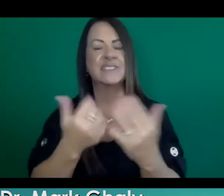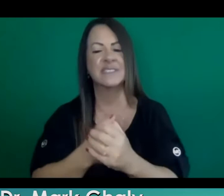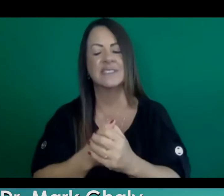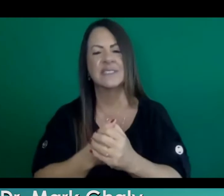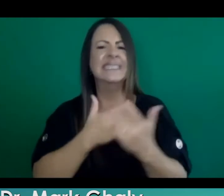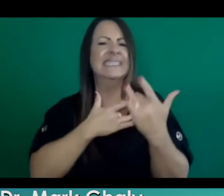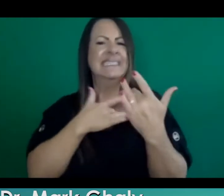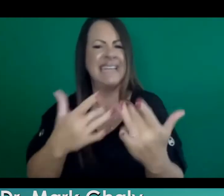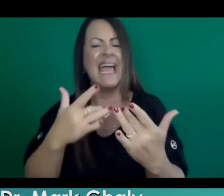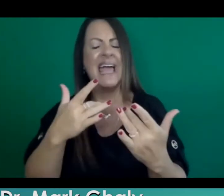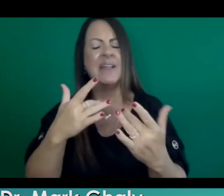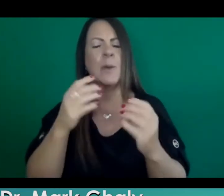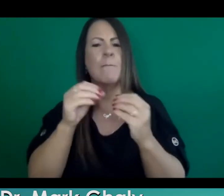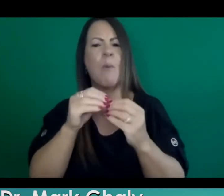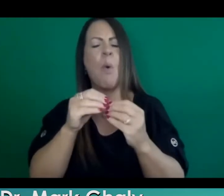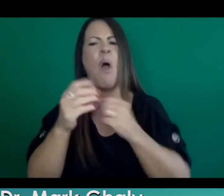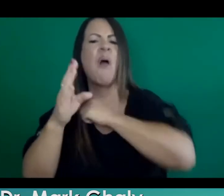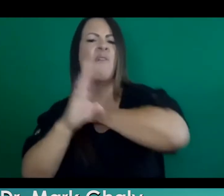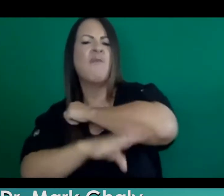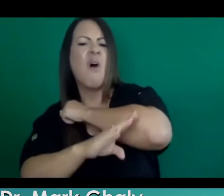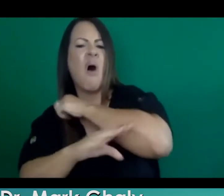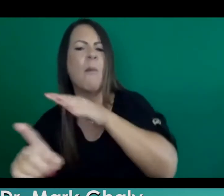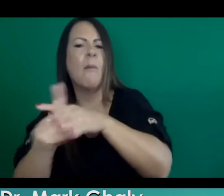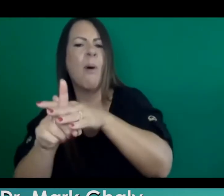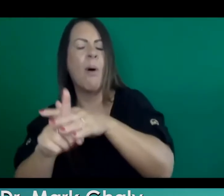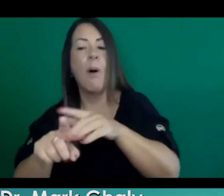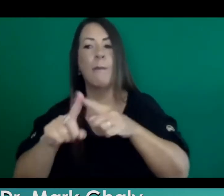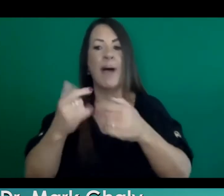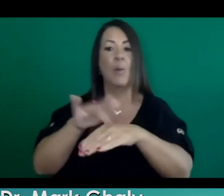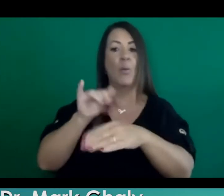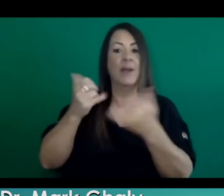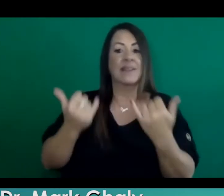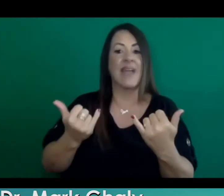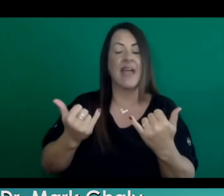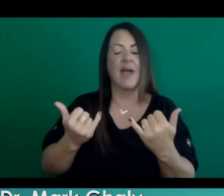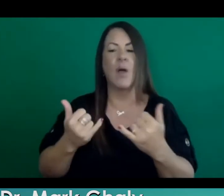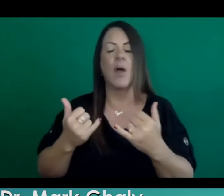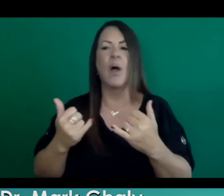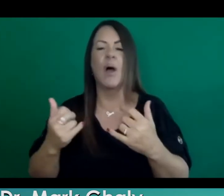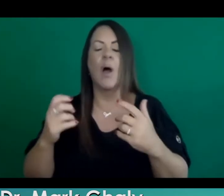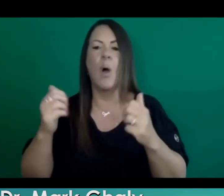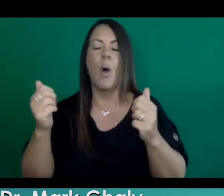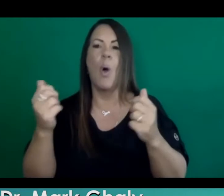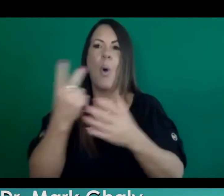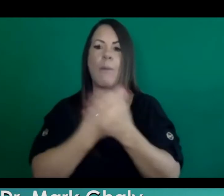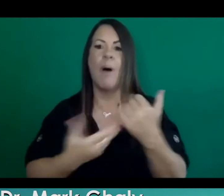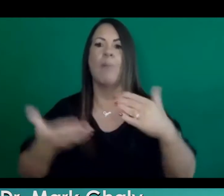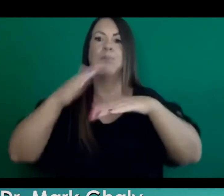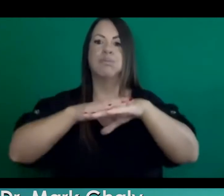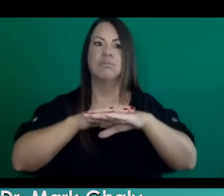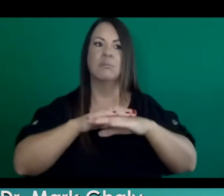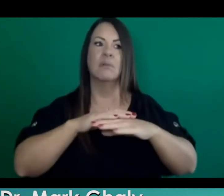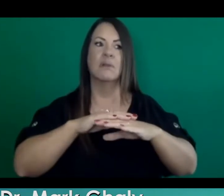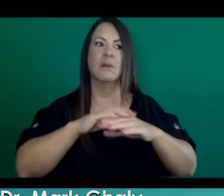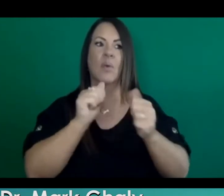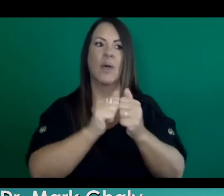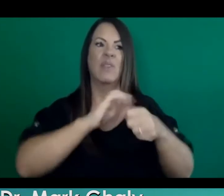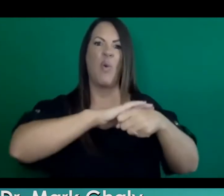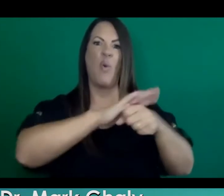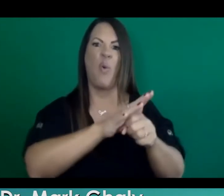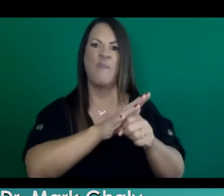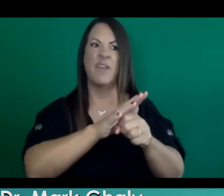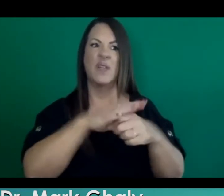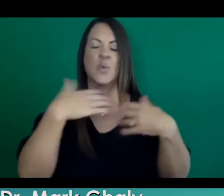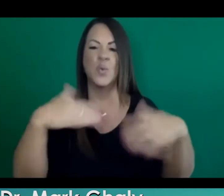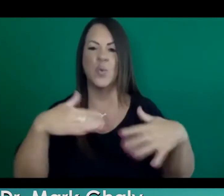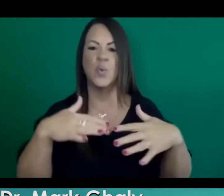is a bit earlier, are expected, and that the COVID-19 challenges for the state have been with us and continue